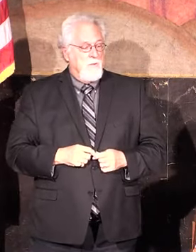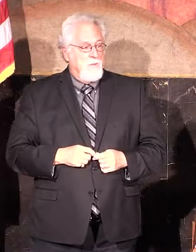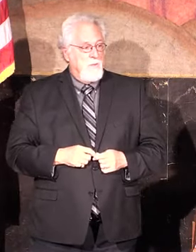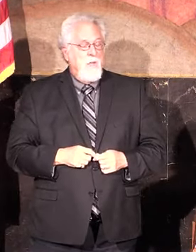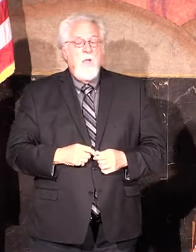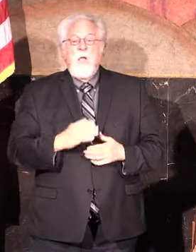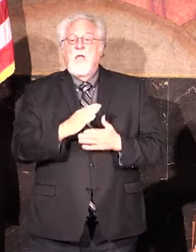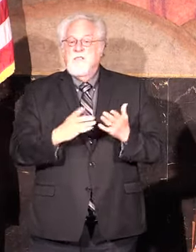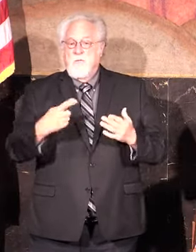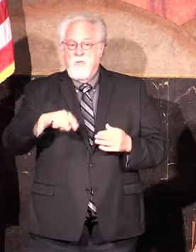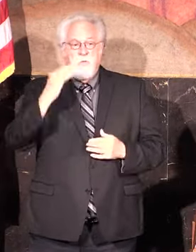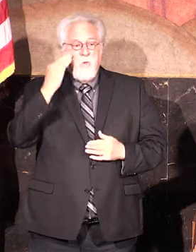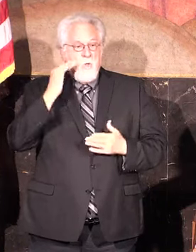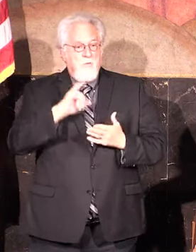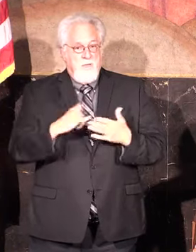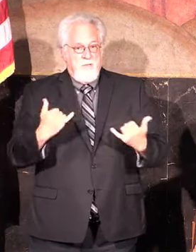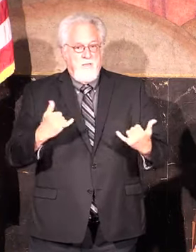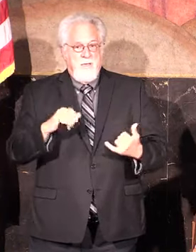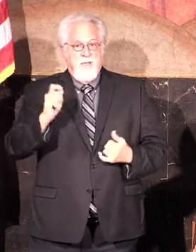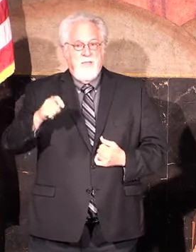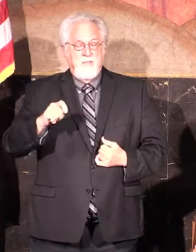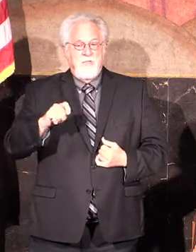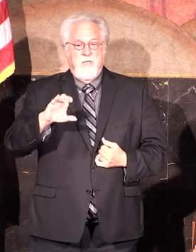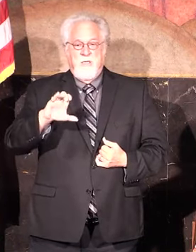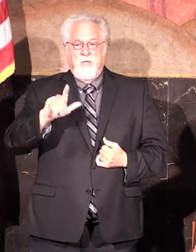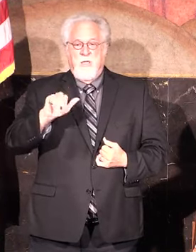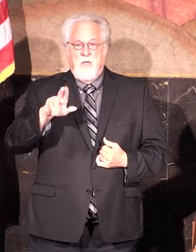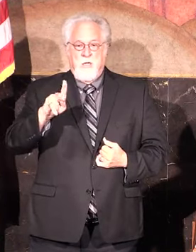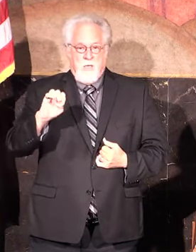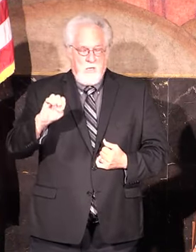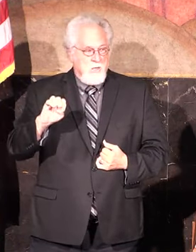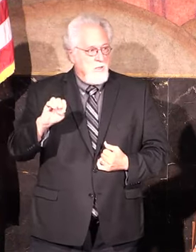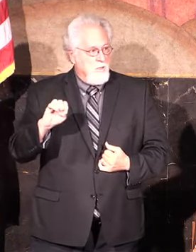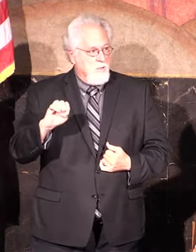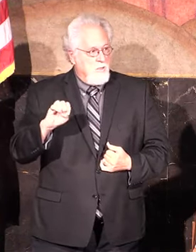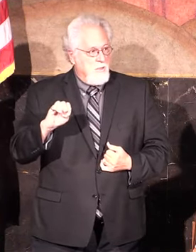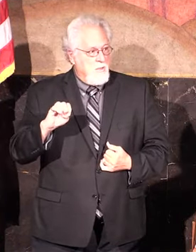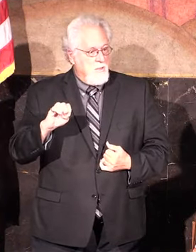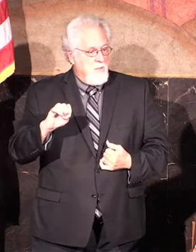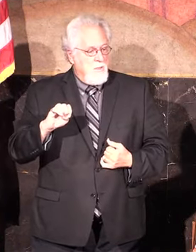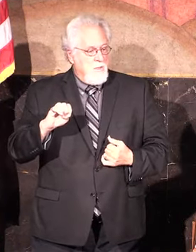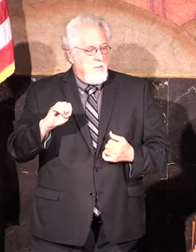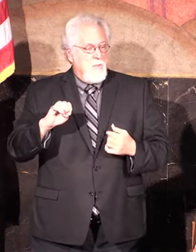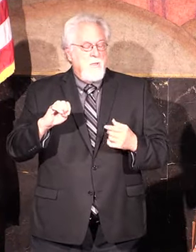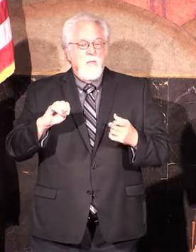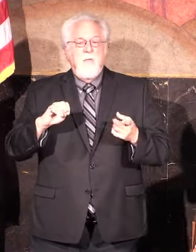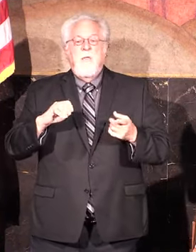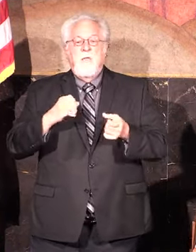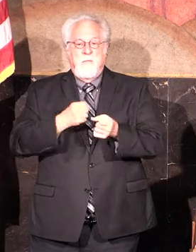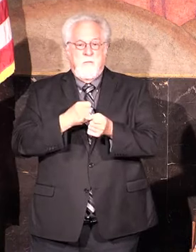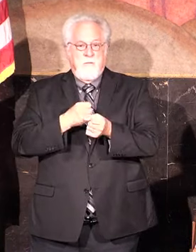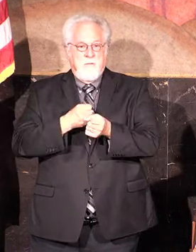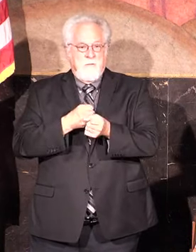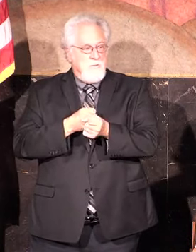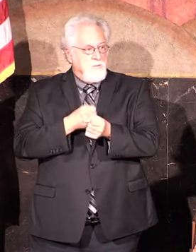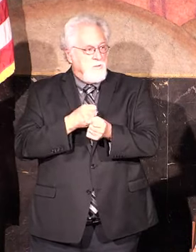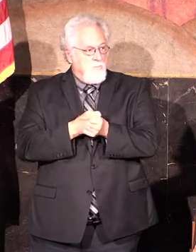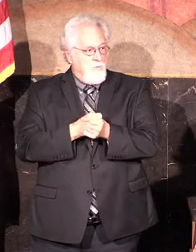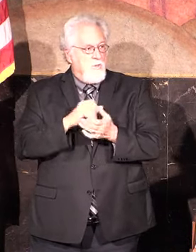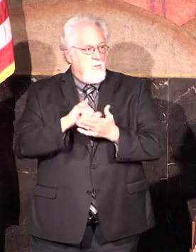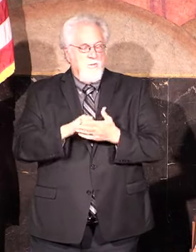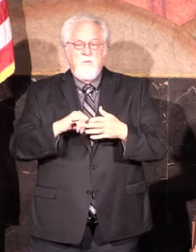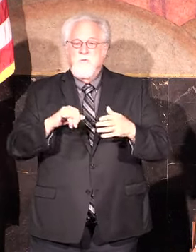Some of you may be aware that today Judge Janice Clark upheld the critical measures that I put into place to slow the spread of COVID-19,